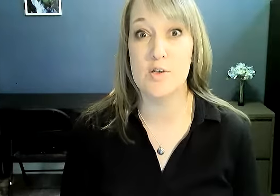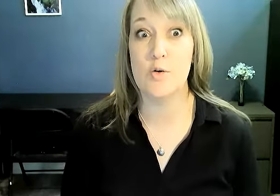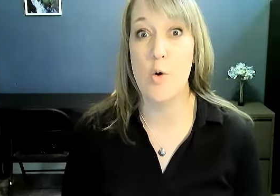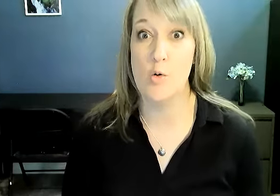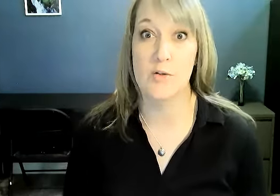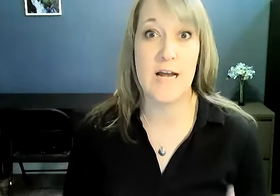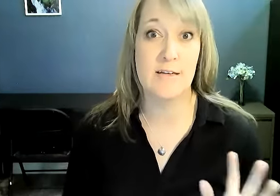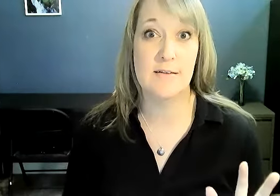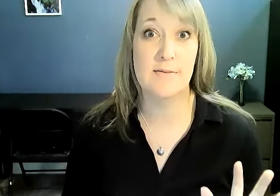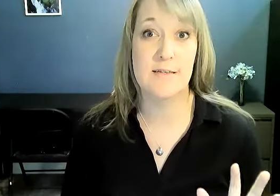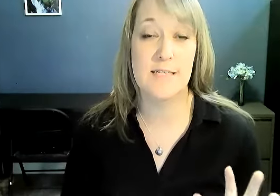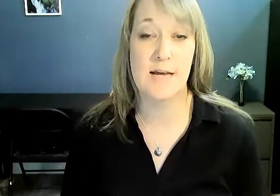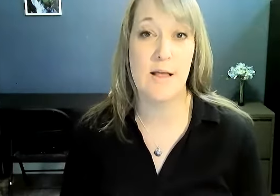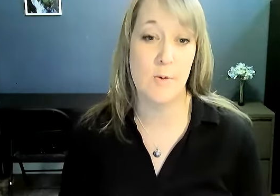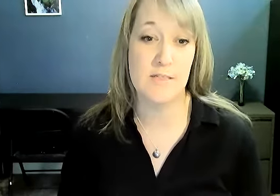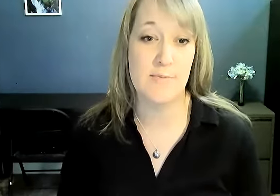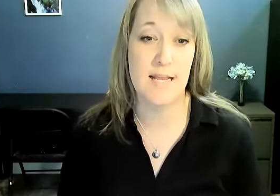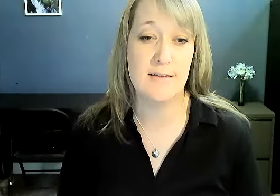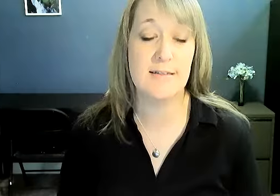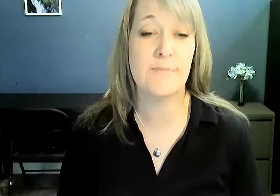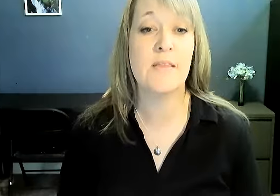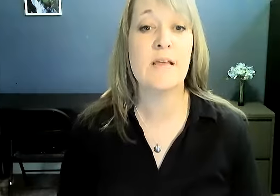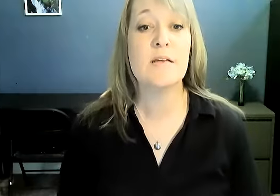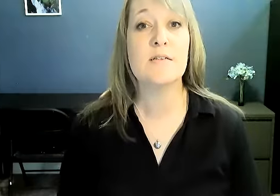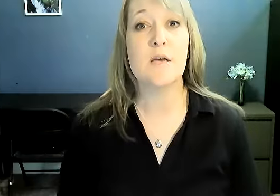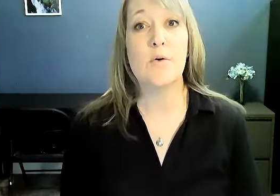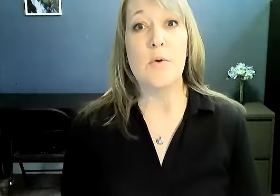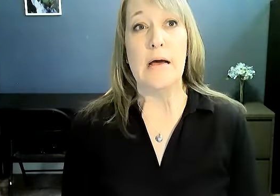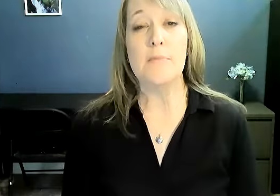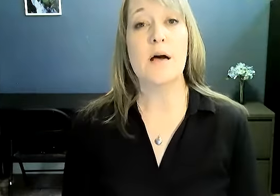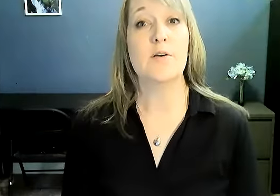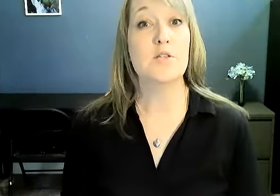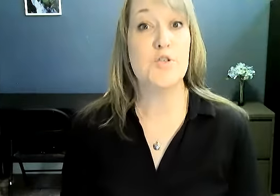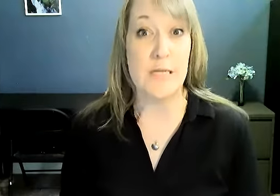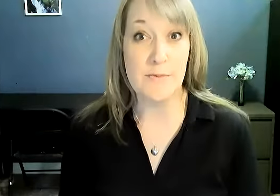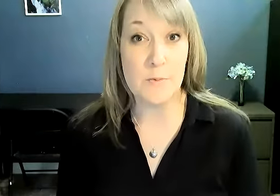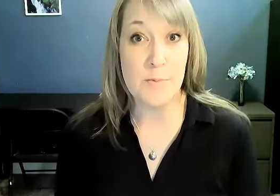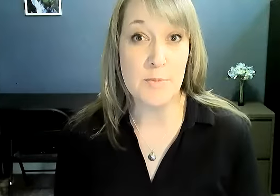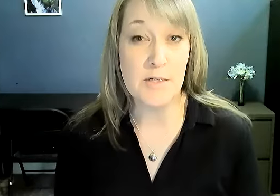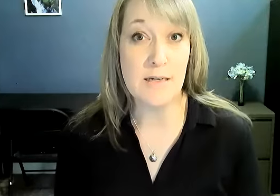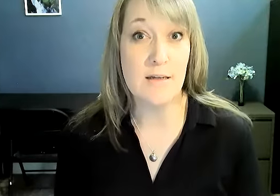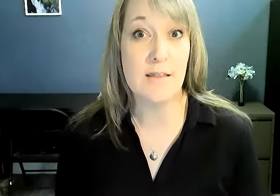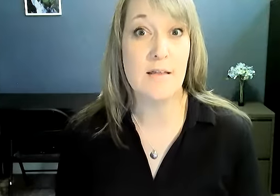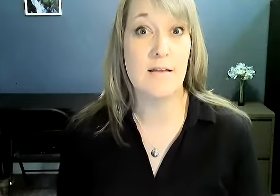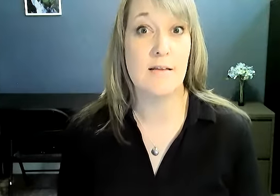or old, or how to tell how old somebody is. So a good trick for remembering